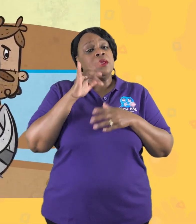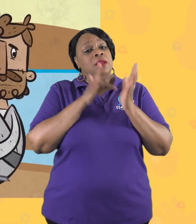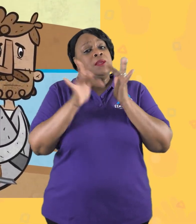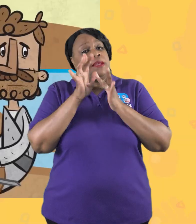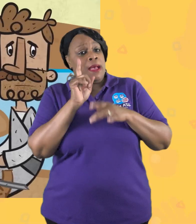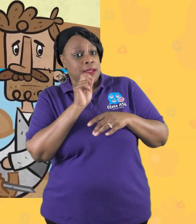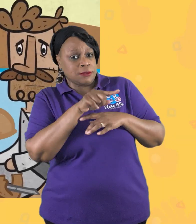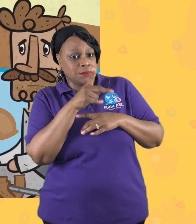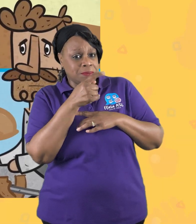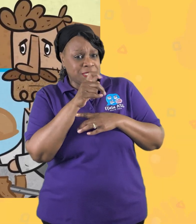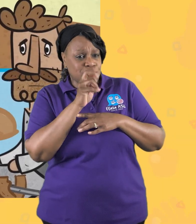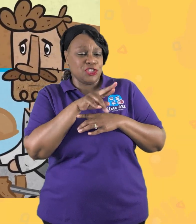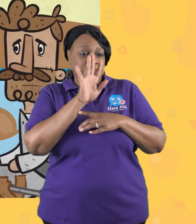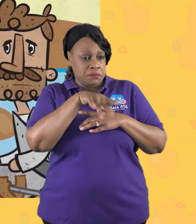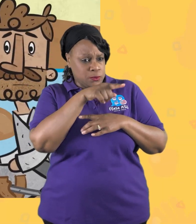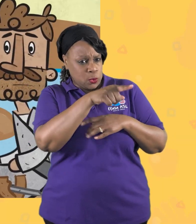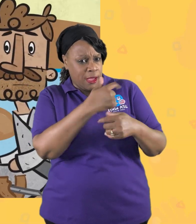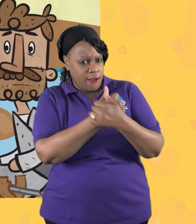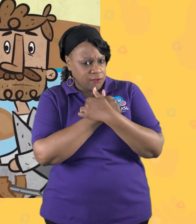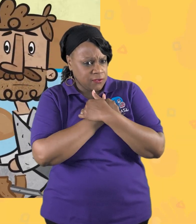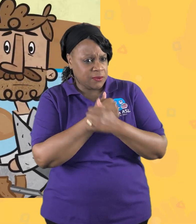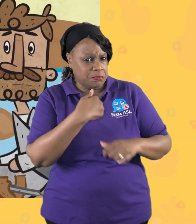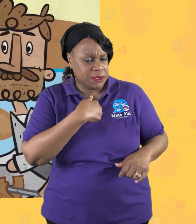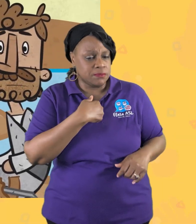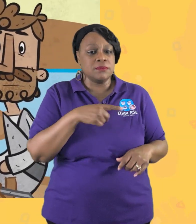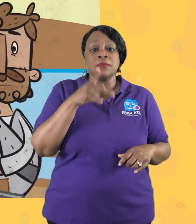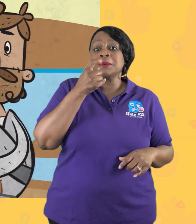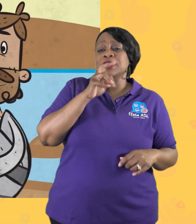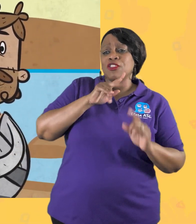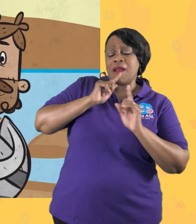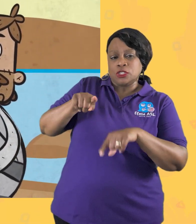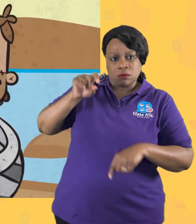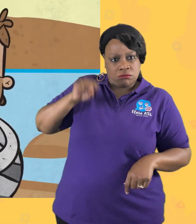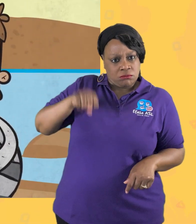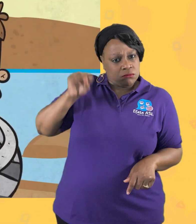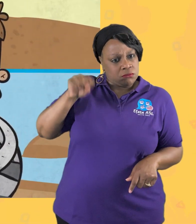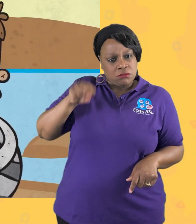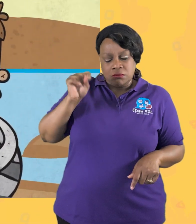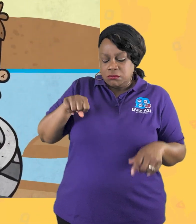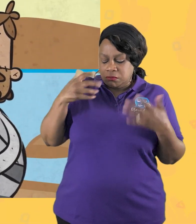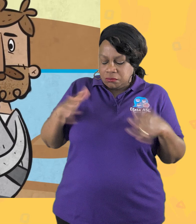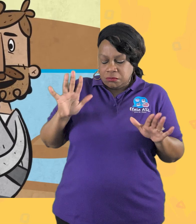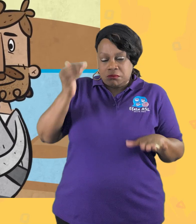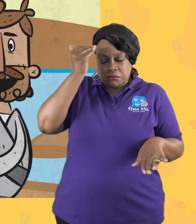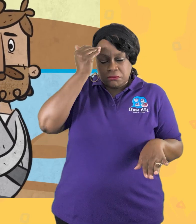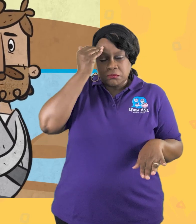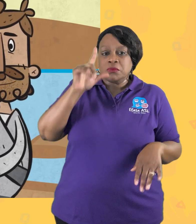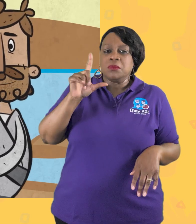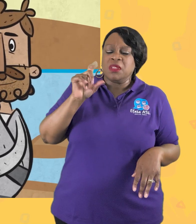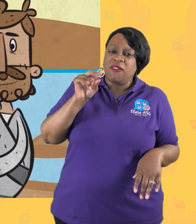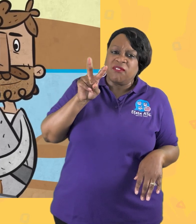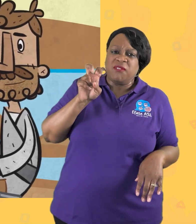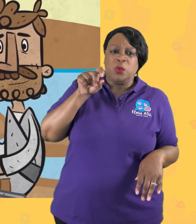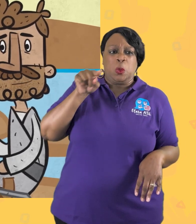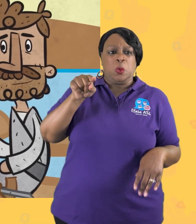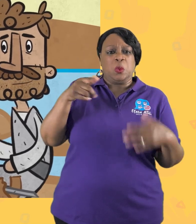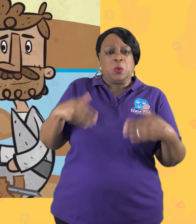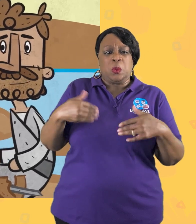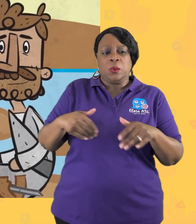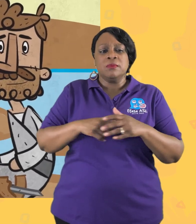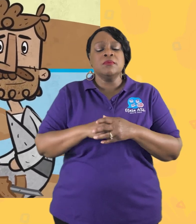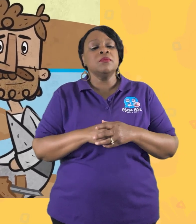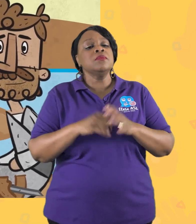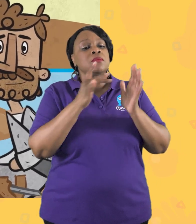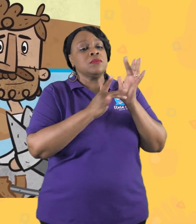Jesus asked Peter, "Do you love me?" Peter said, "Yes, You know I love you." So